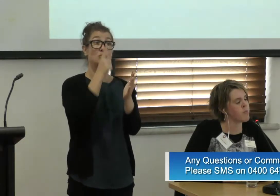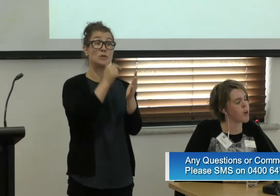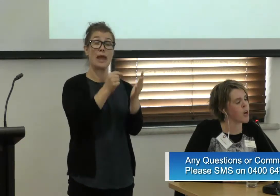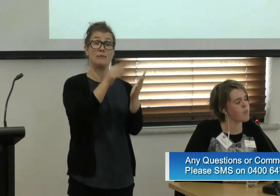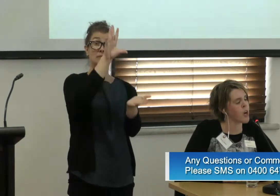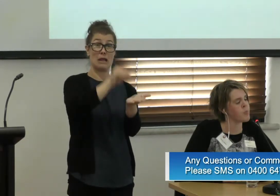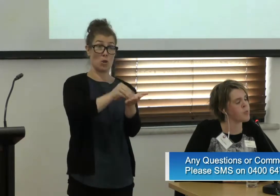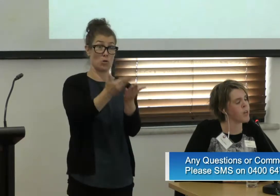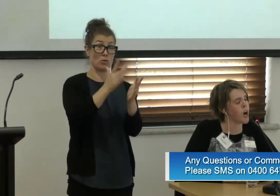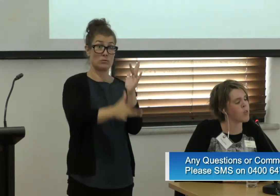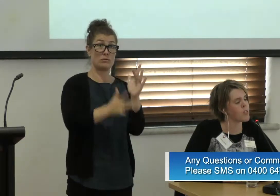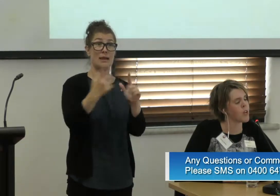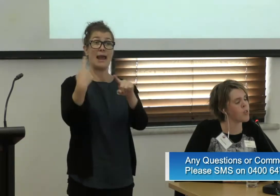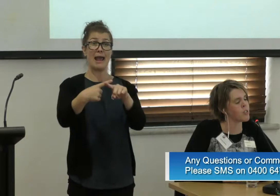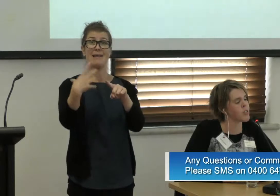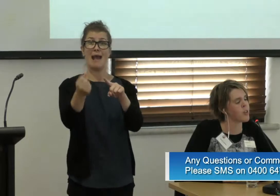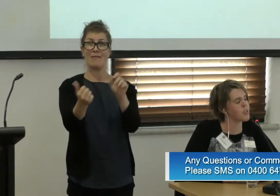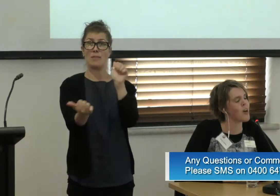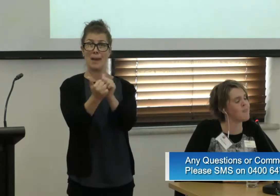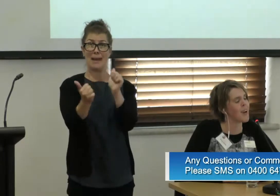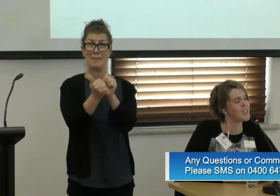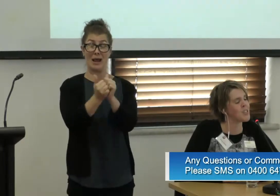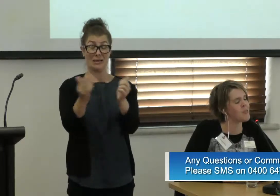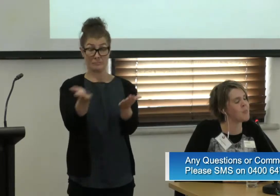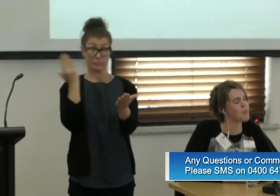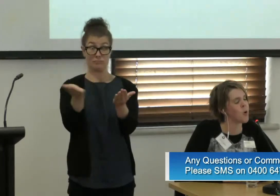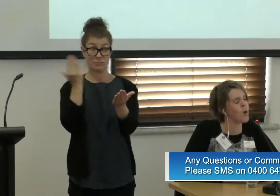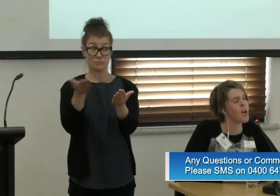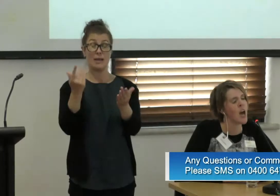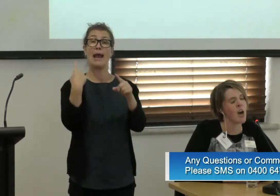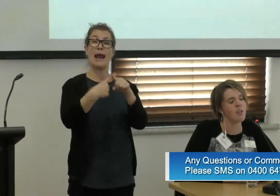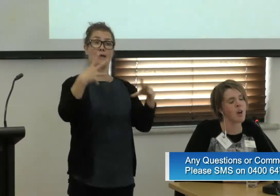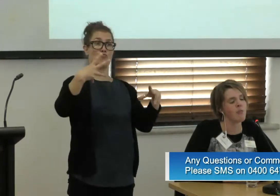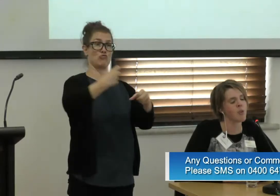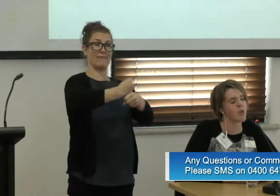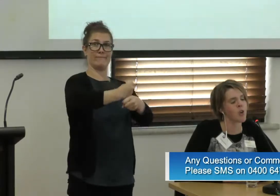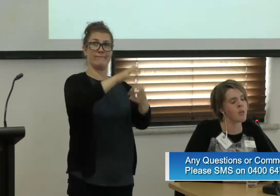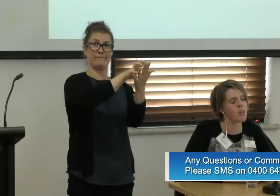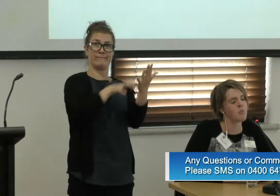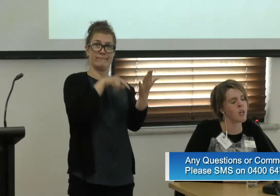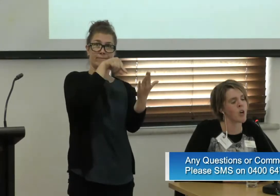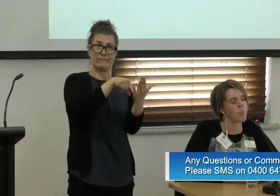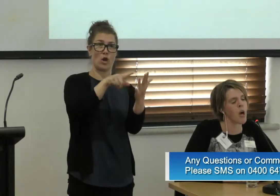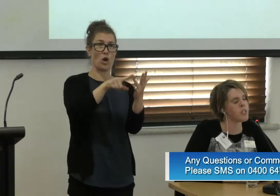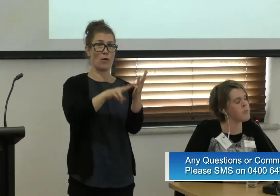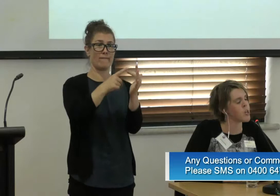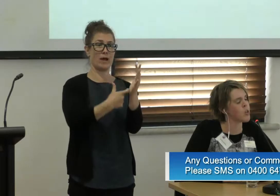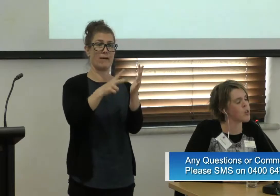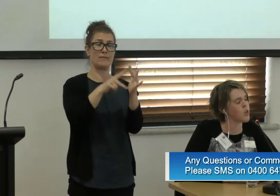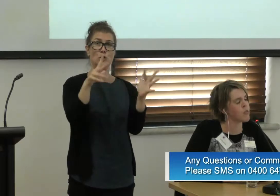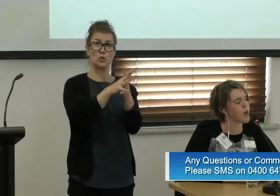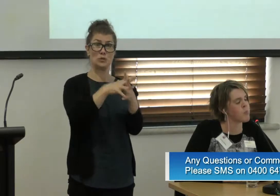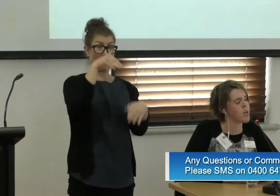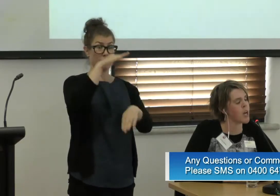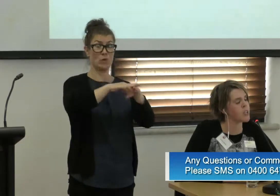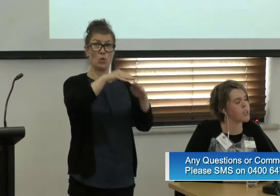document if you don't have time to read the hundreds and hundreds and hundreds of pages in the full report. And the overview document is fairly comprehensive. It includes all